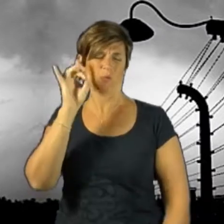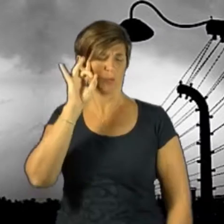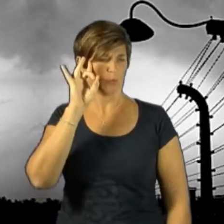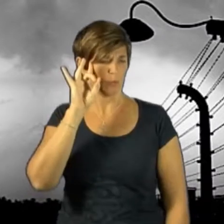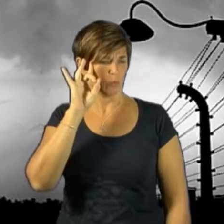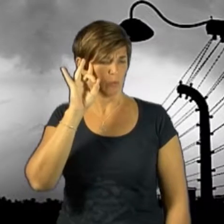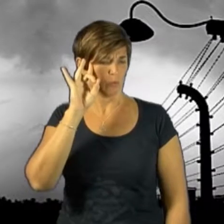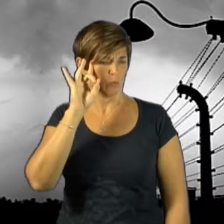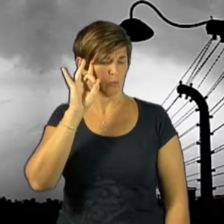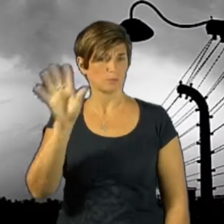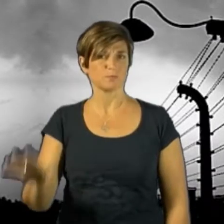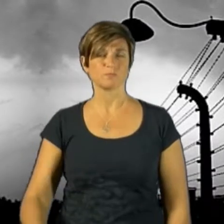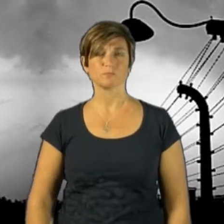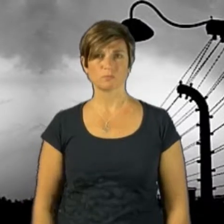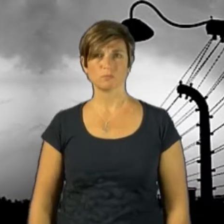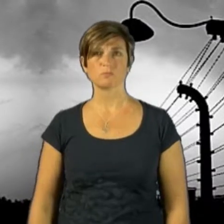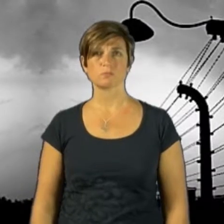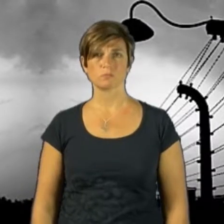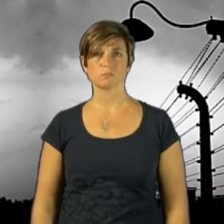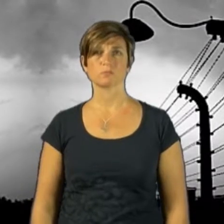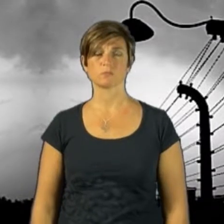That was often unbearable.